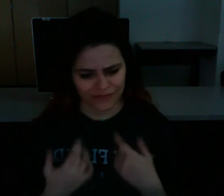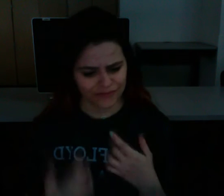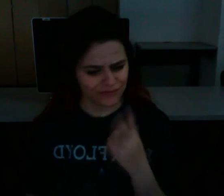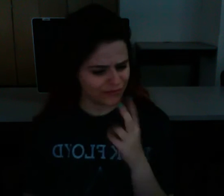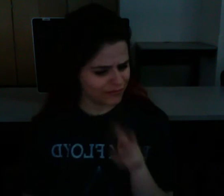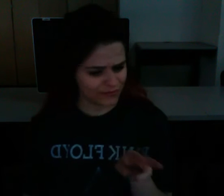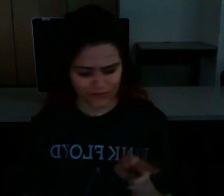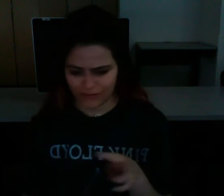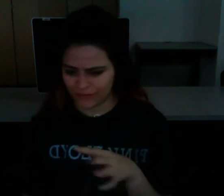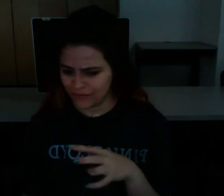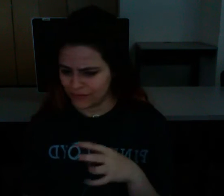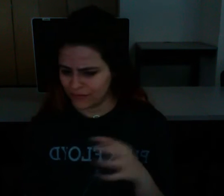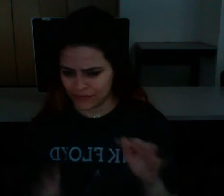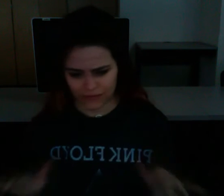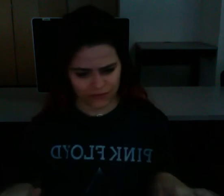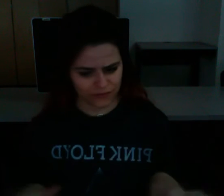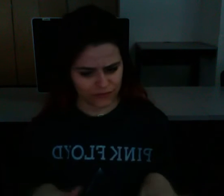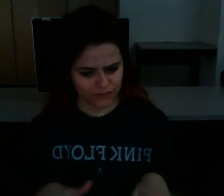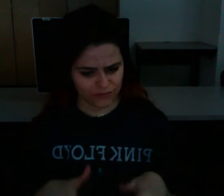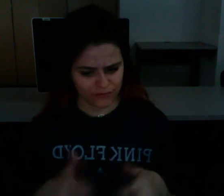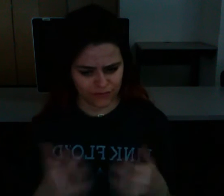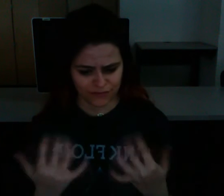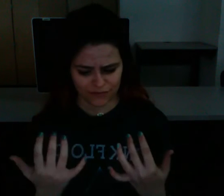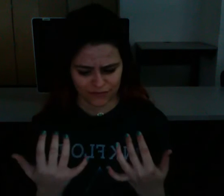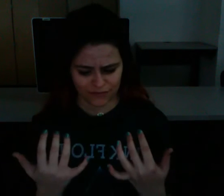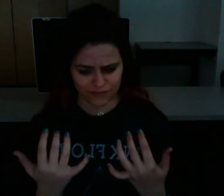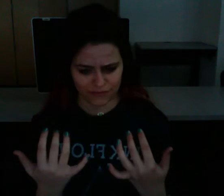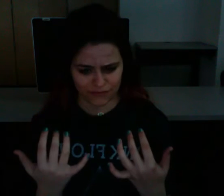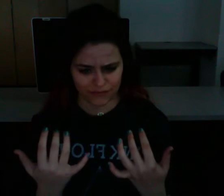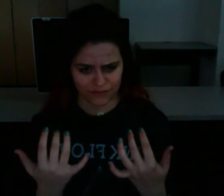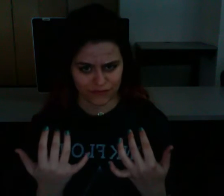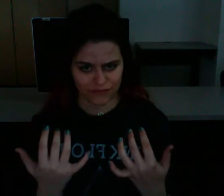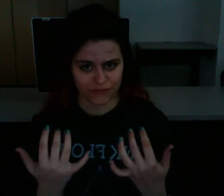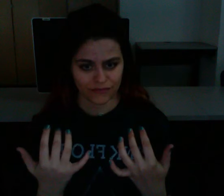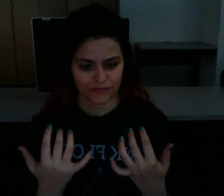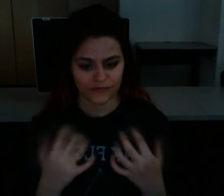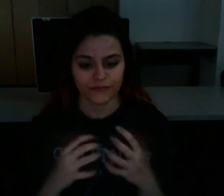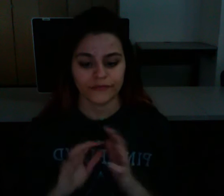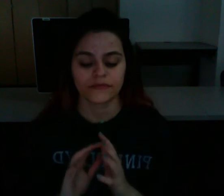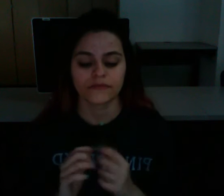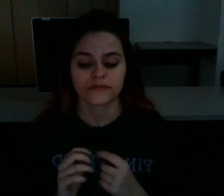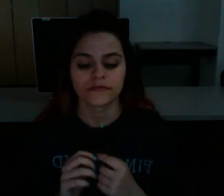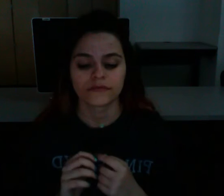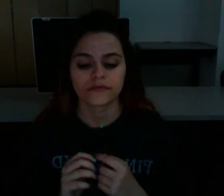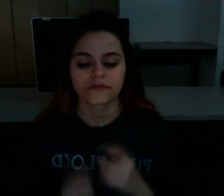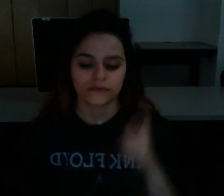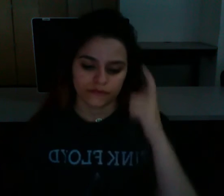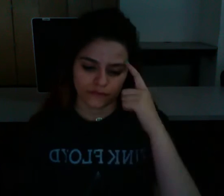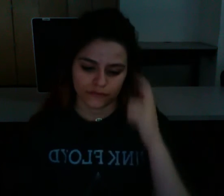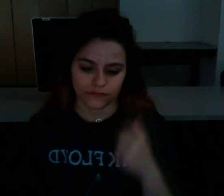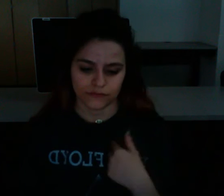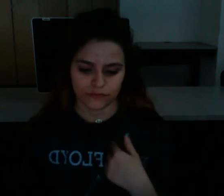these both, and again I can group them or target the layer, which I will do. Now I'll go up to Effect,